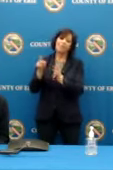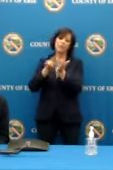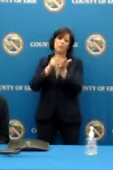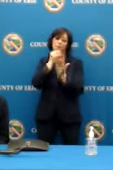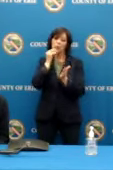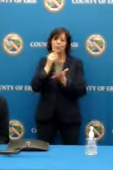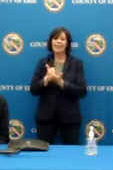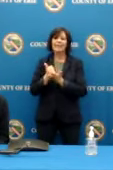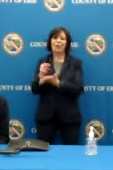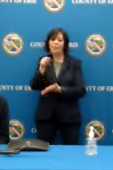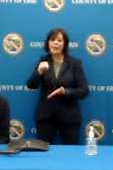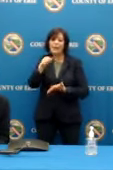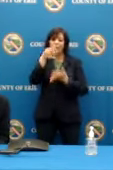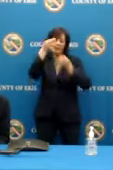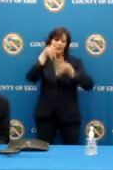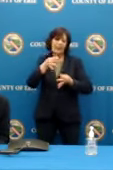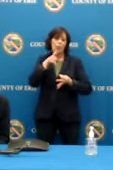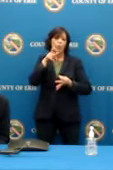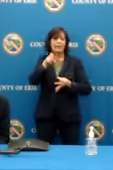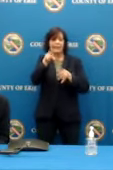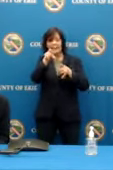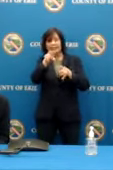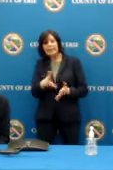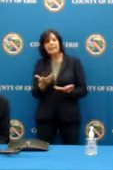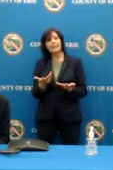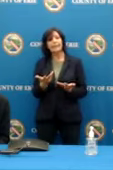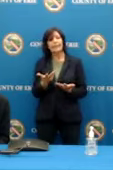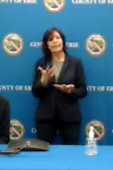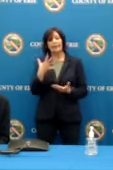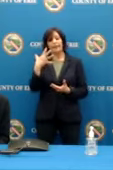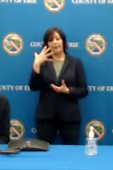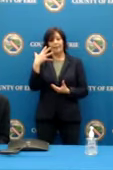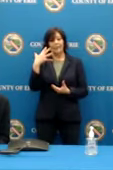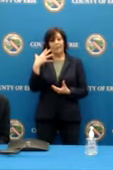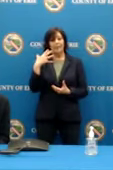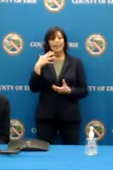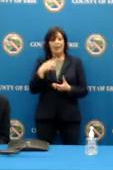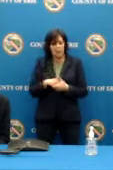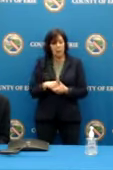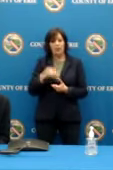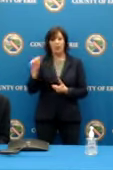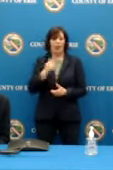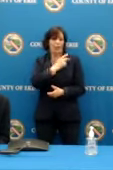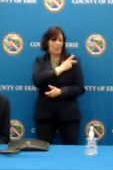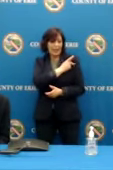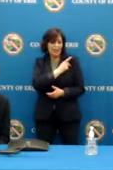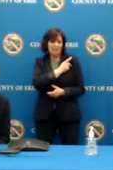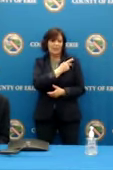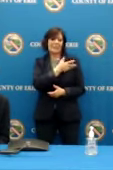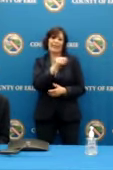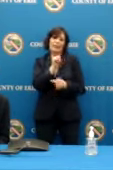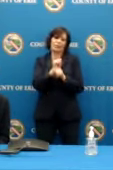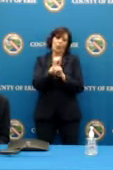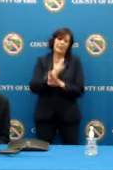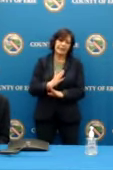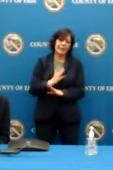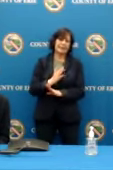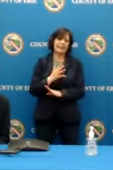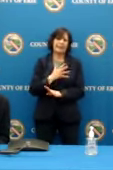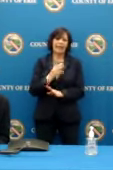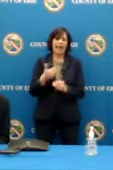helping the nursing homes decide who needs to get tested, including other patients and employees, and